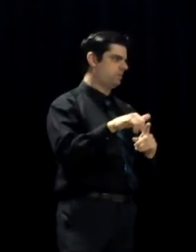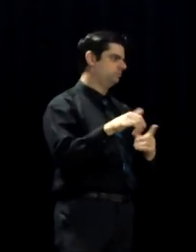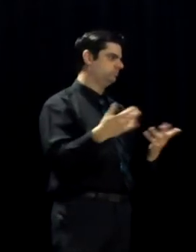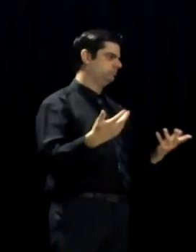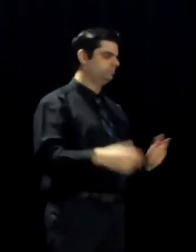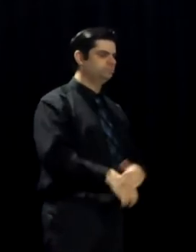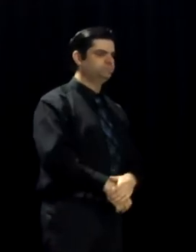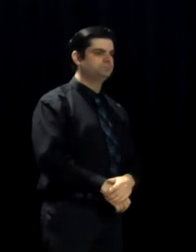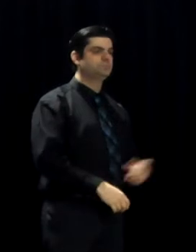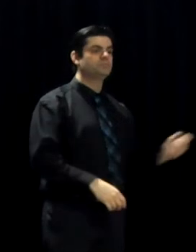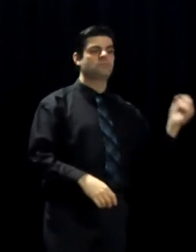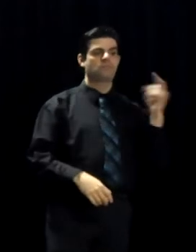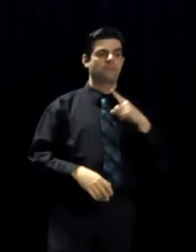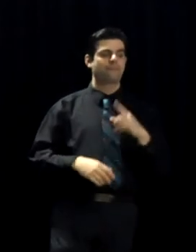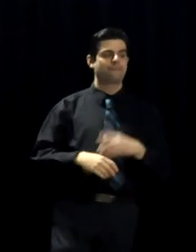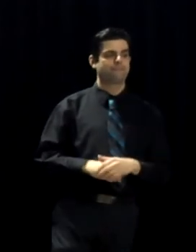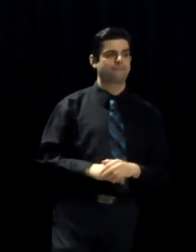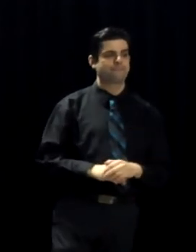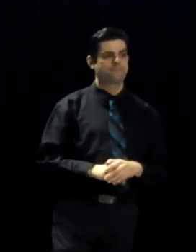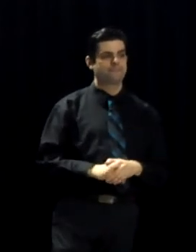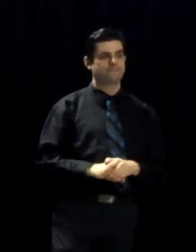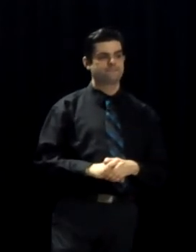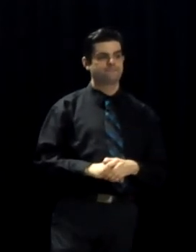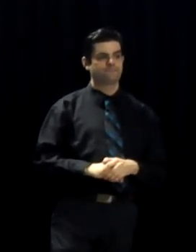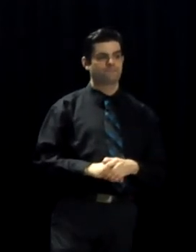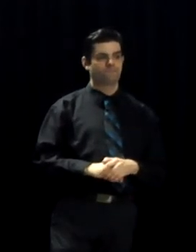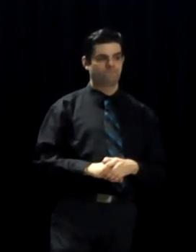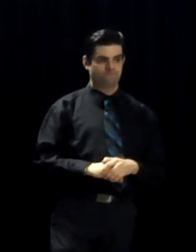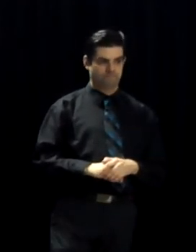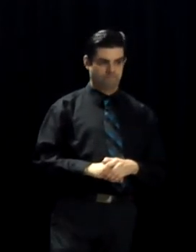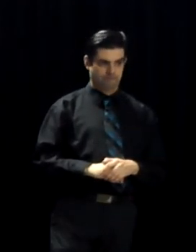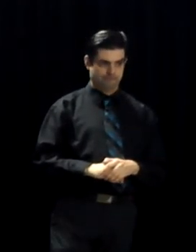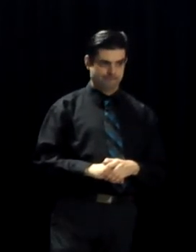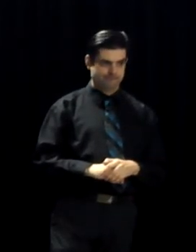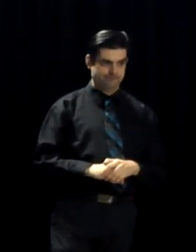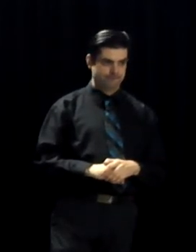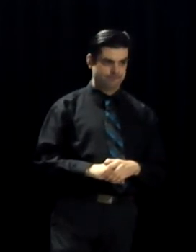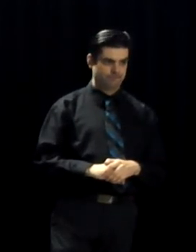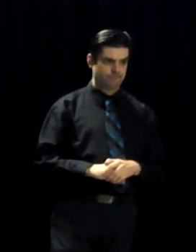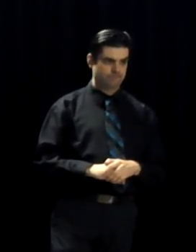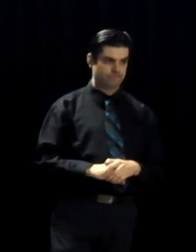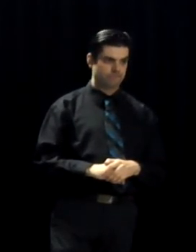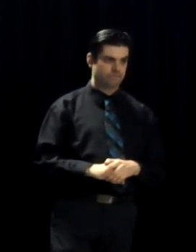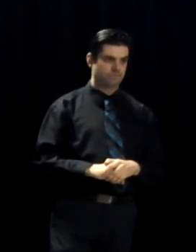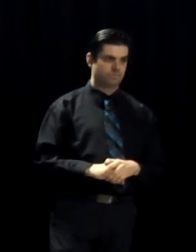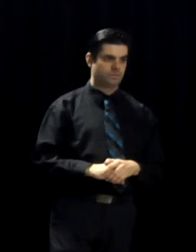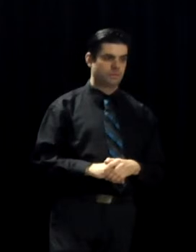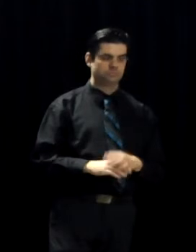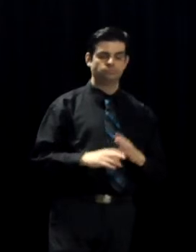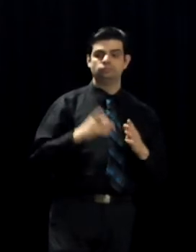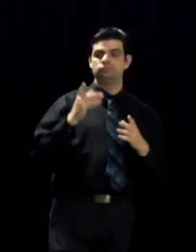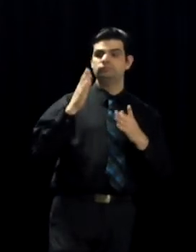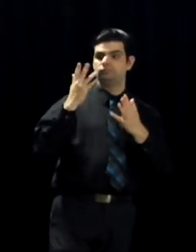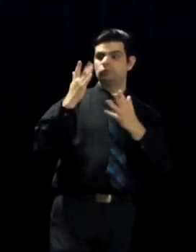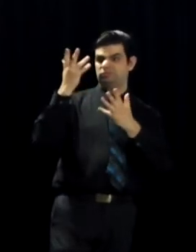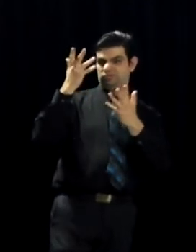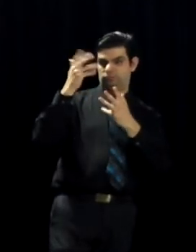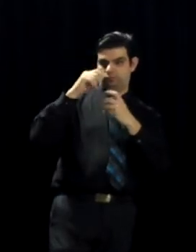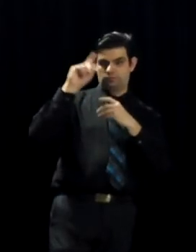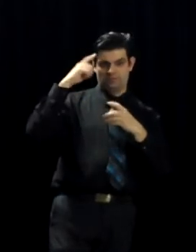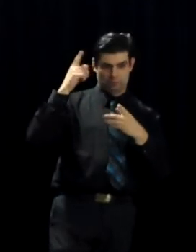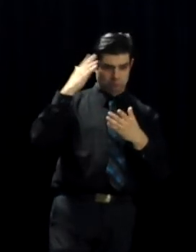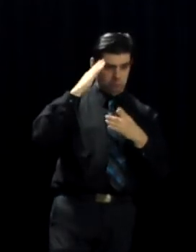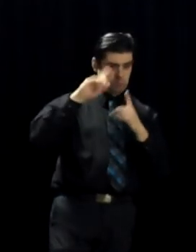Do you have a sense of when you might hear back from the state on that? I don't. I don't know where. My hope is that the advisory group